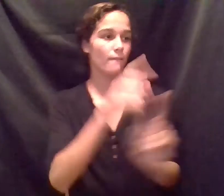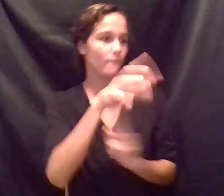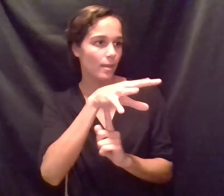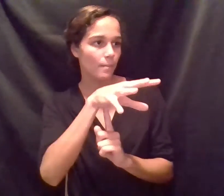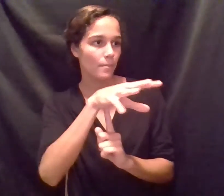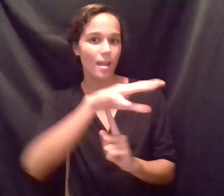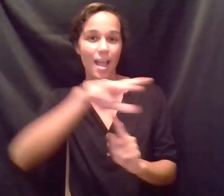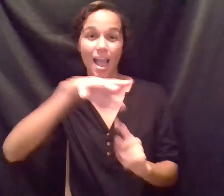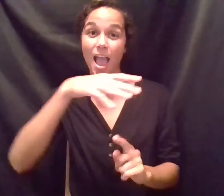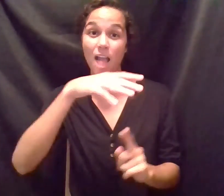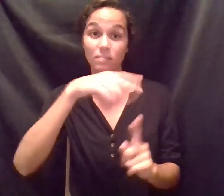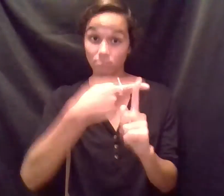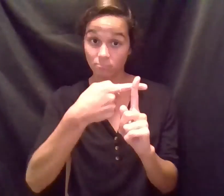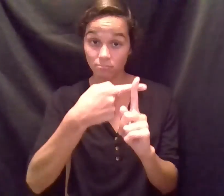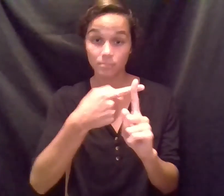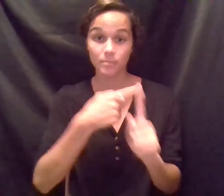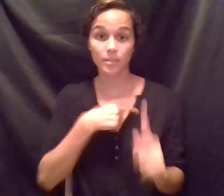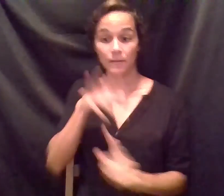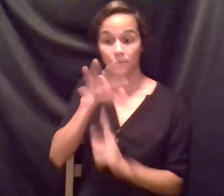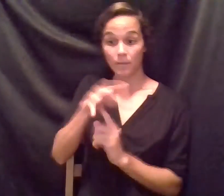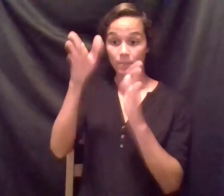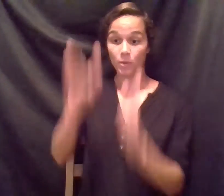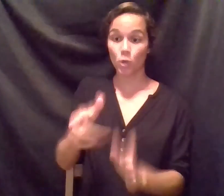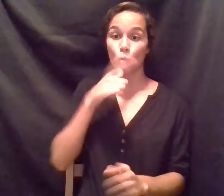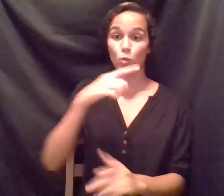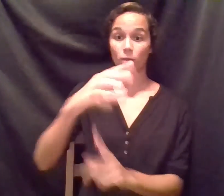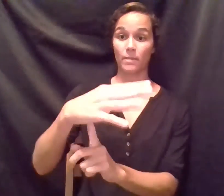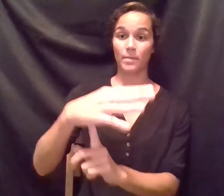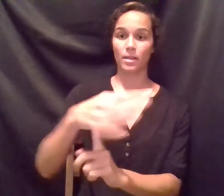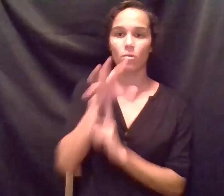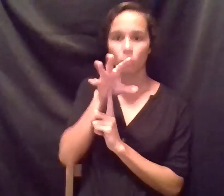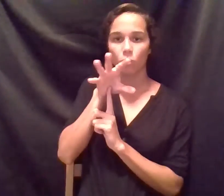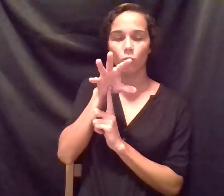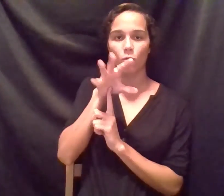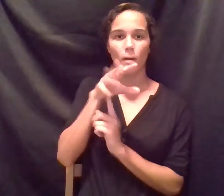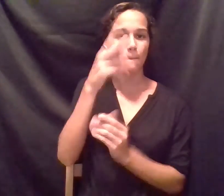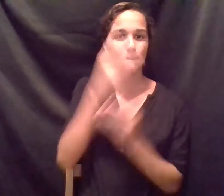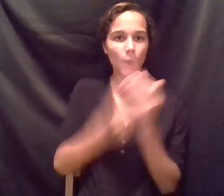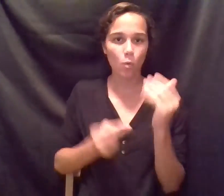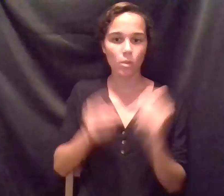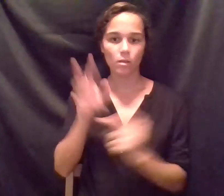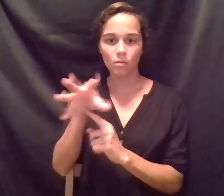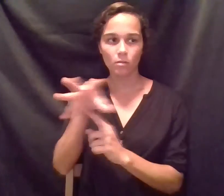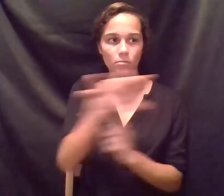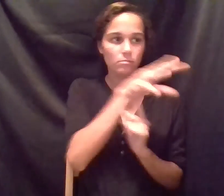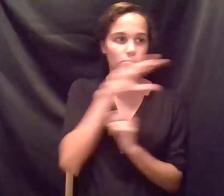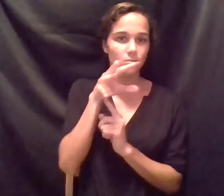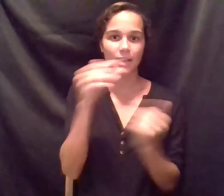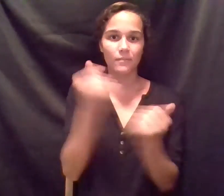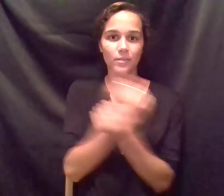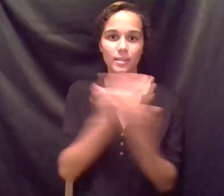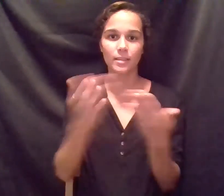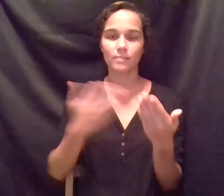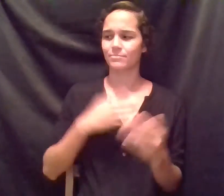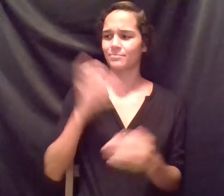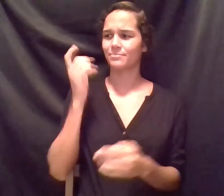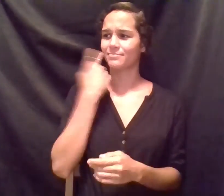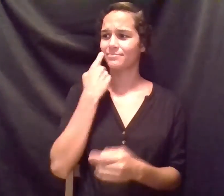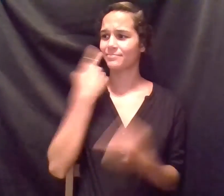that's filming. We recently had a case where someone was filming and the police came up to them and the police arrested them and the police said